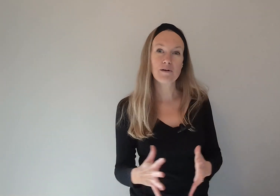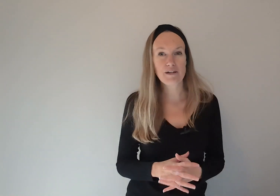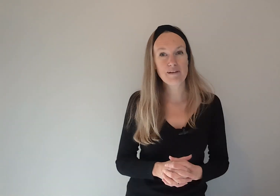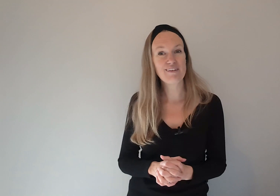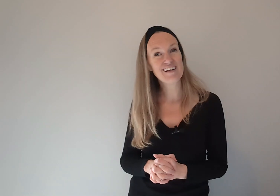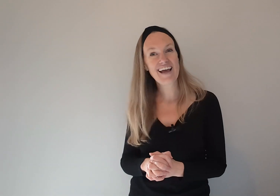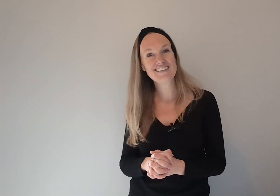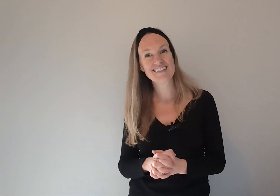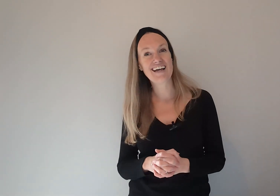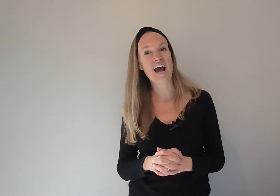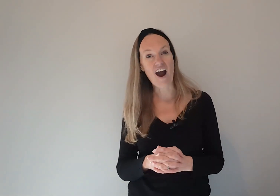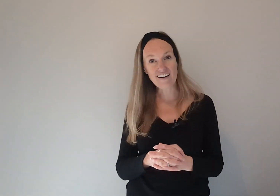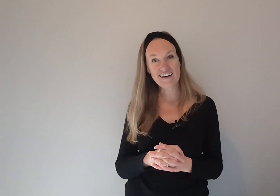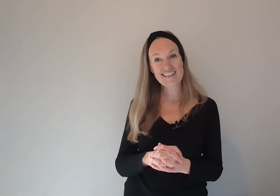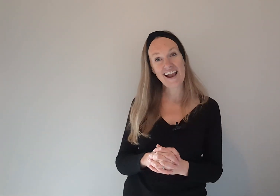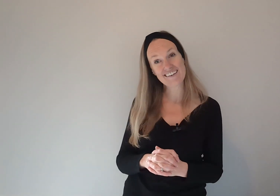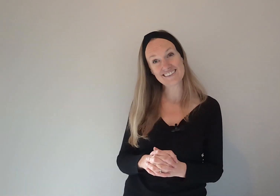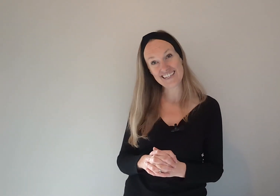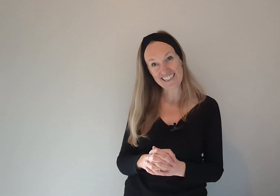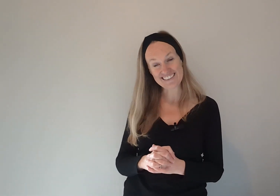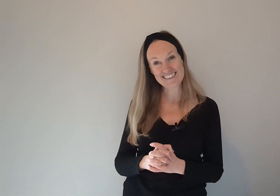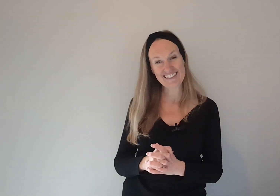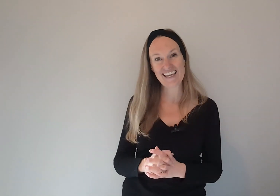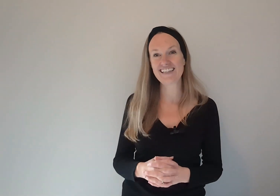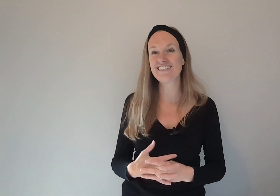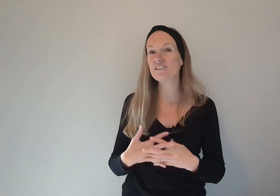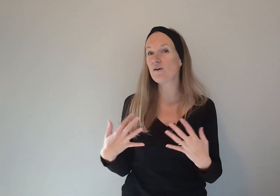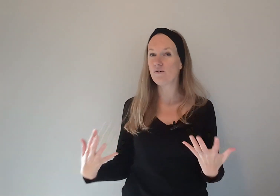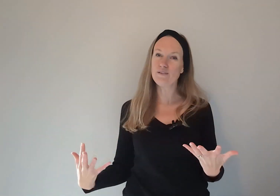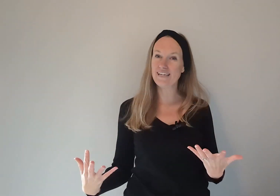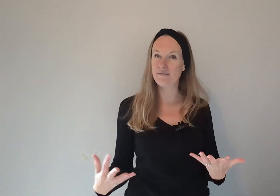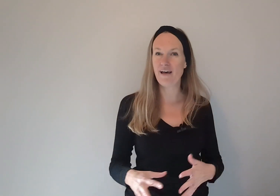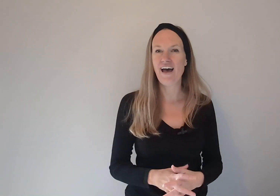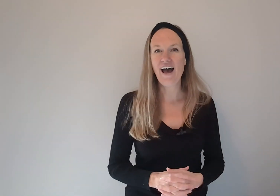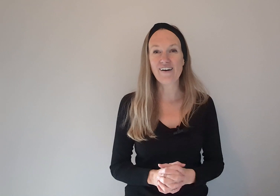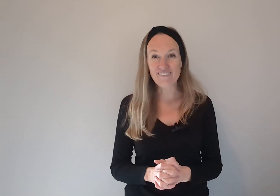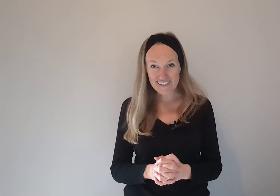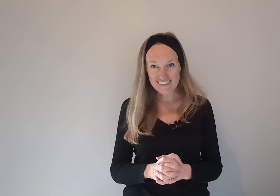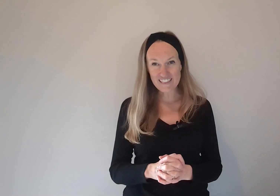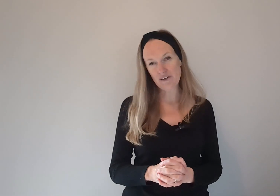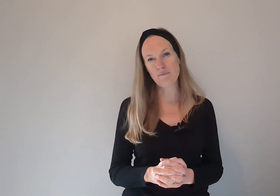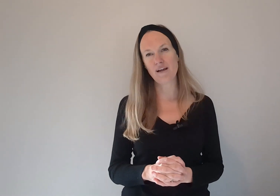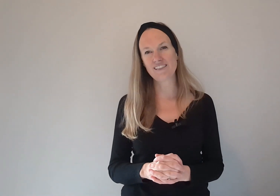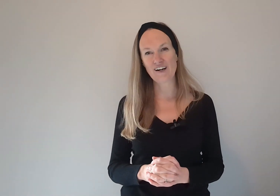we're going to be learning how to sign Hark the Herald Angels Sing. This is an old hymn, originally written by